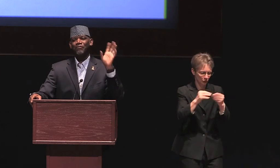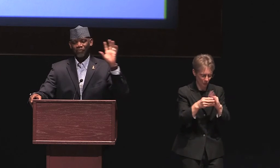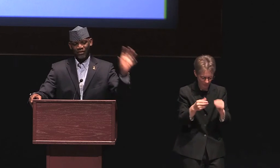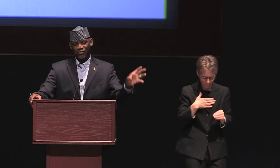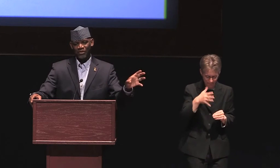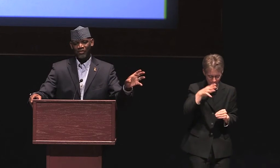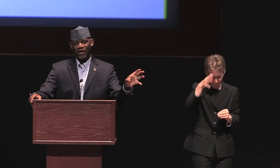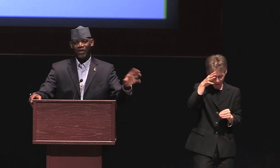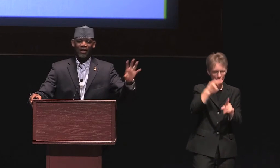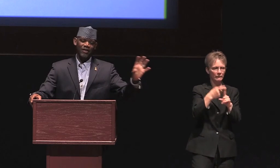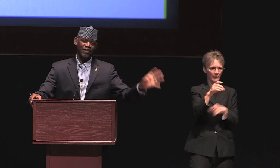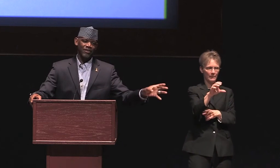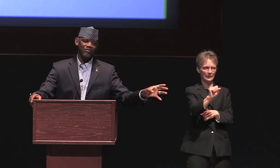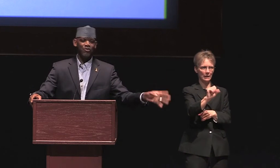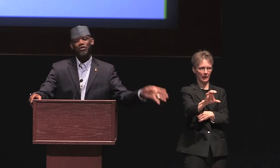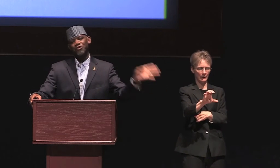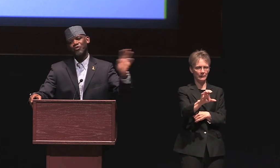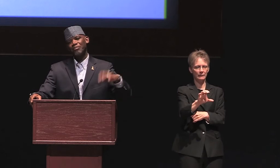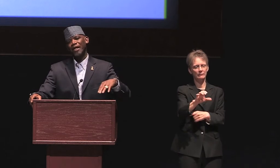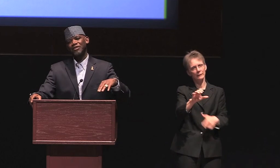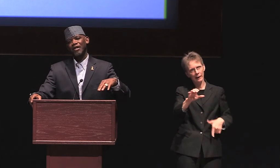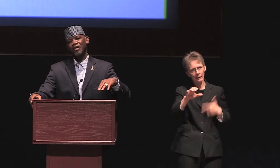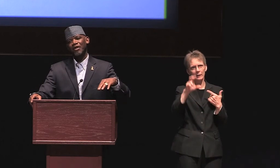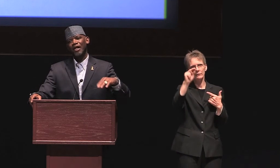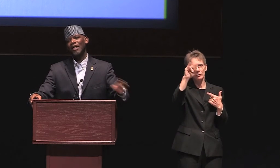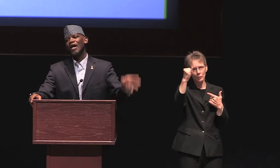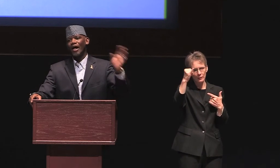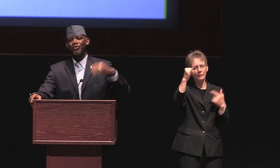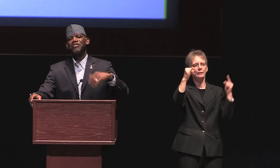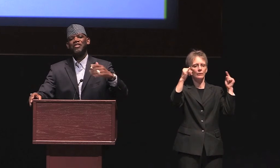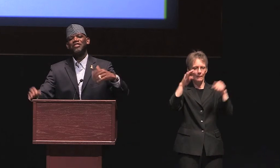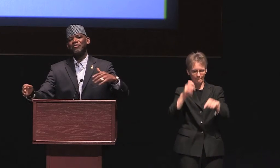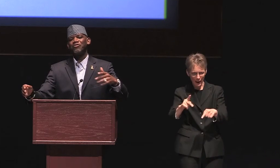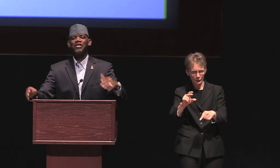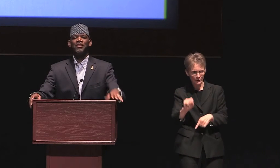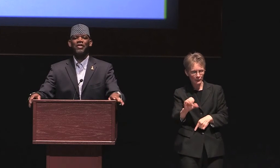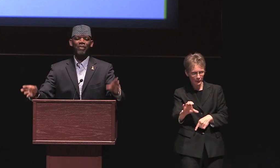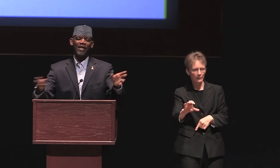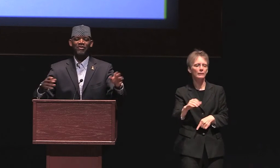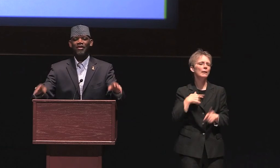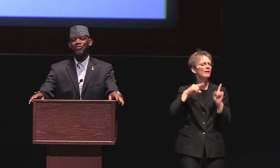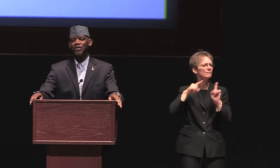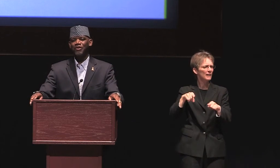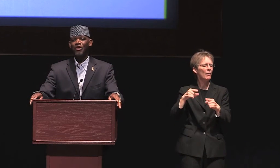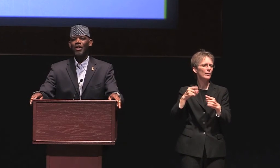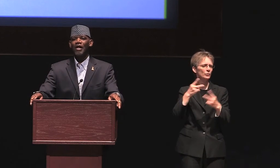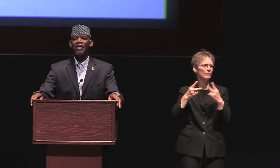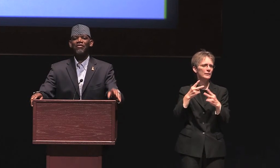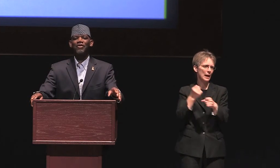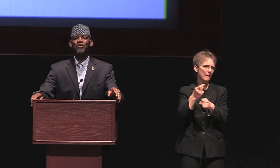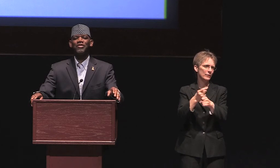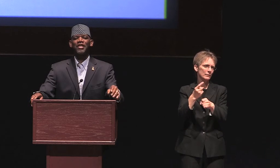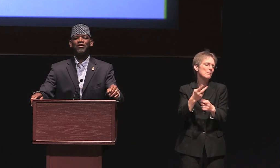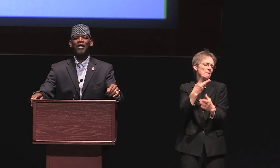parents from South Carolina lived in New Jersey, went back to South Carolina. I went to visit them every year. They passed years ago, and